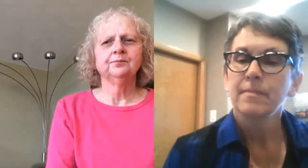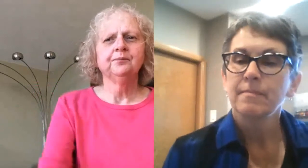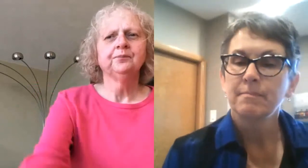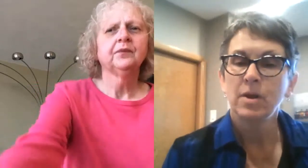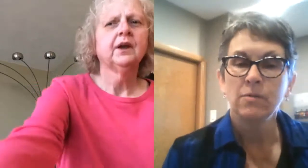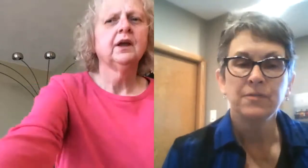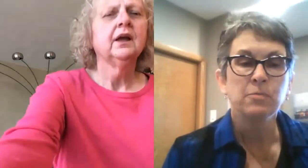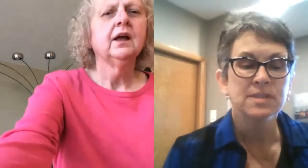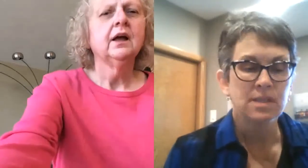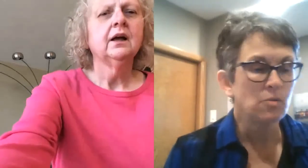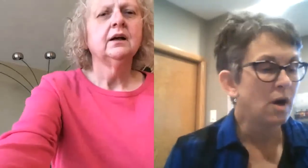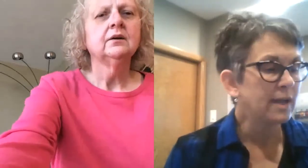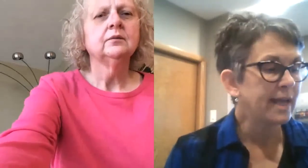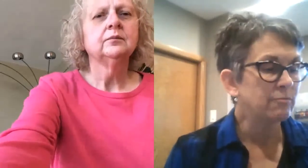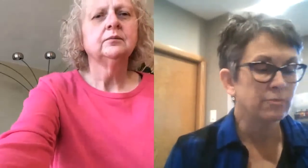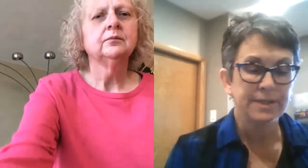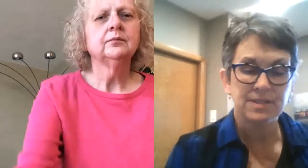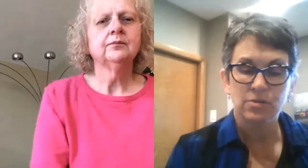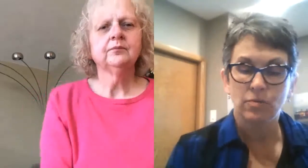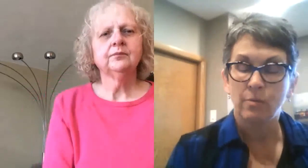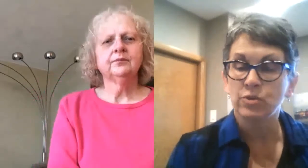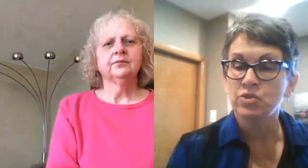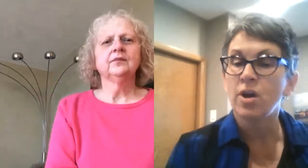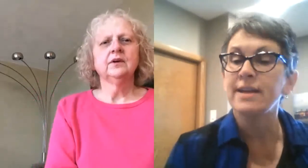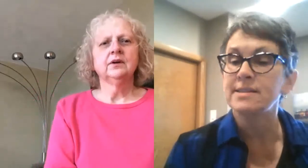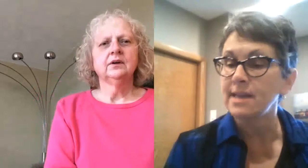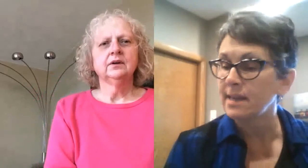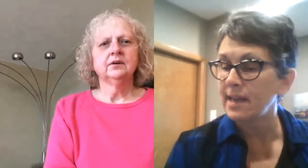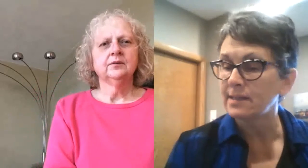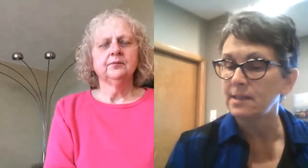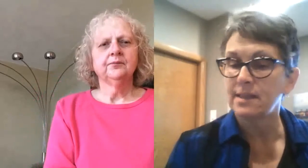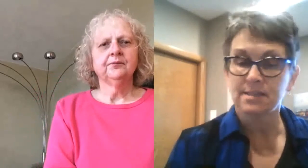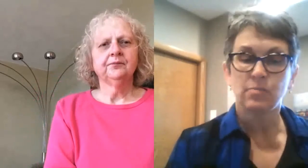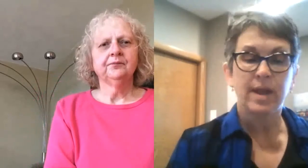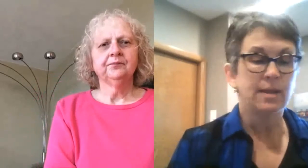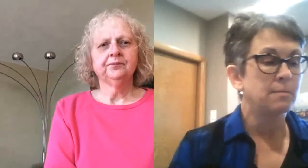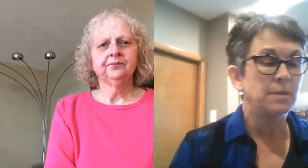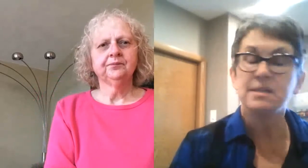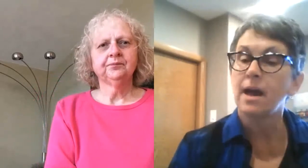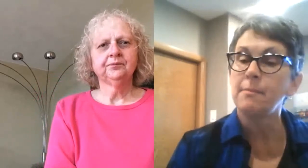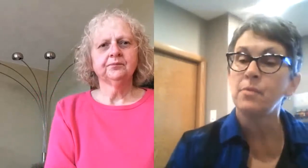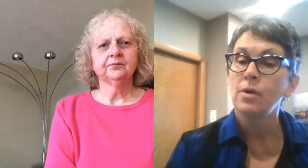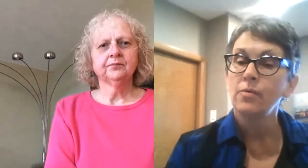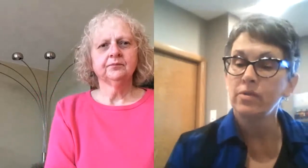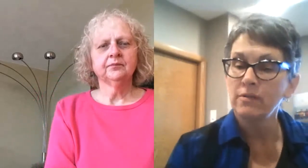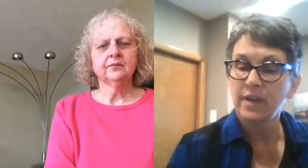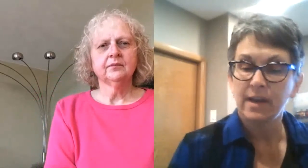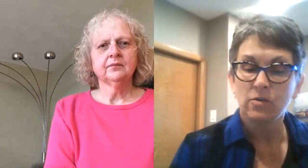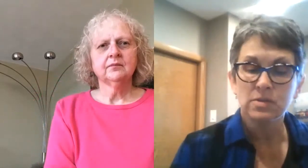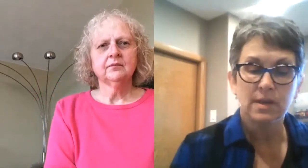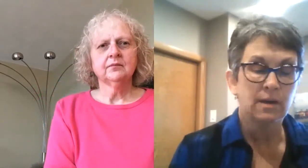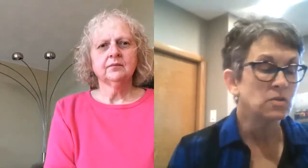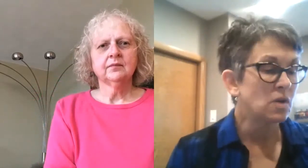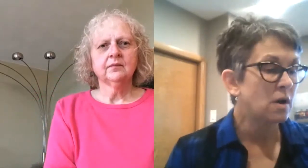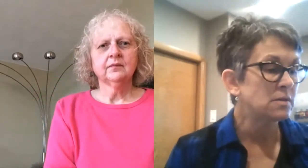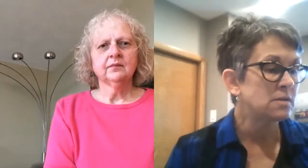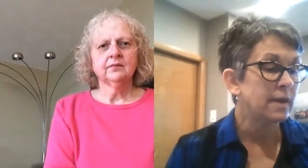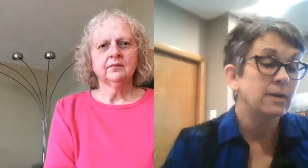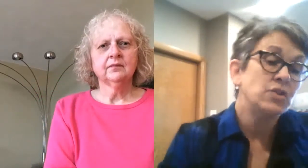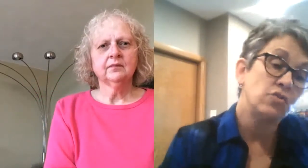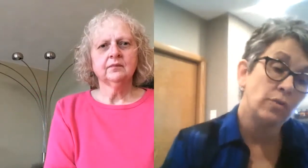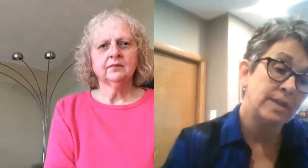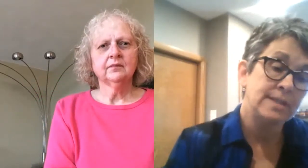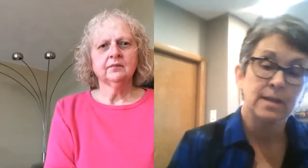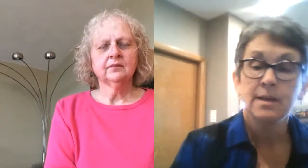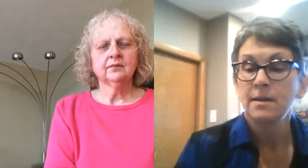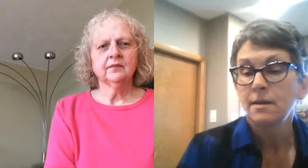Everybody. But hopefully we'll see you all again really soon. And we'll try and stay connected this way in the meantime with our videos and our songs